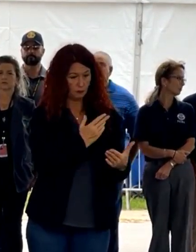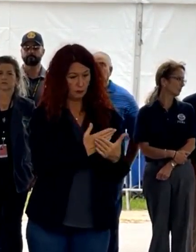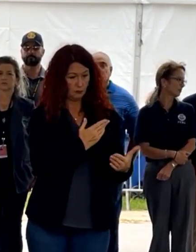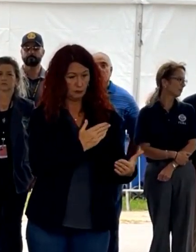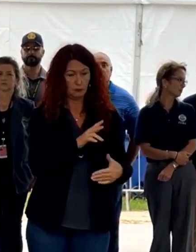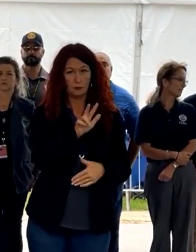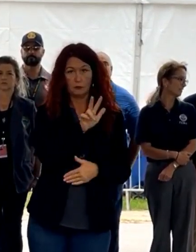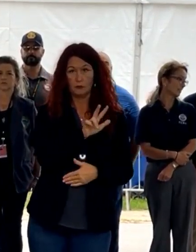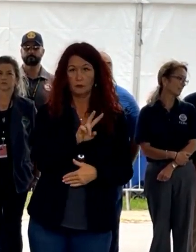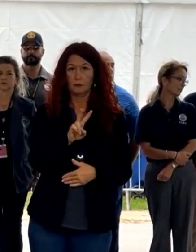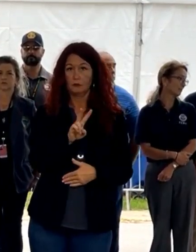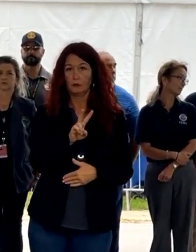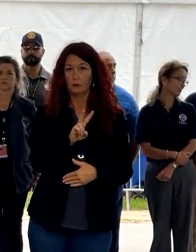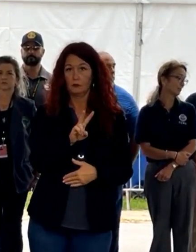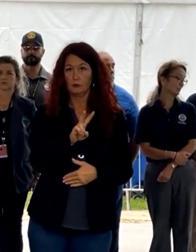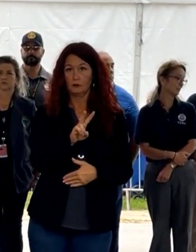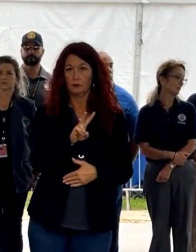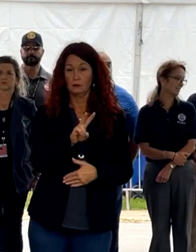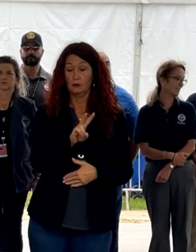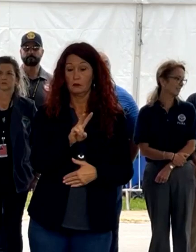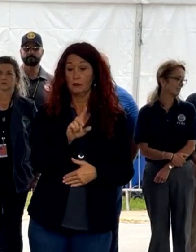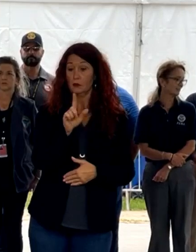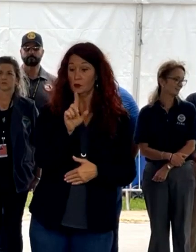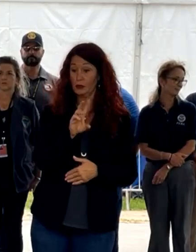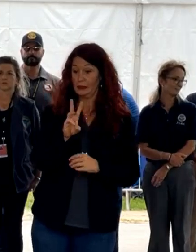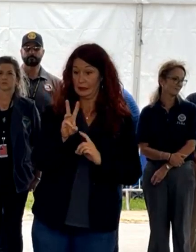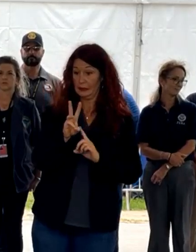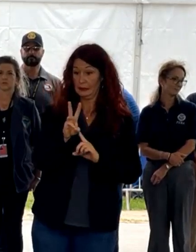with 26 of those identified.